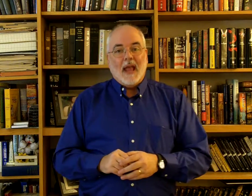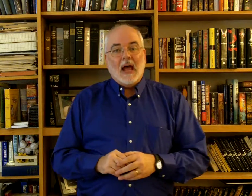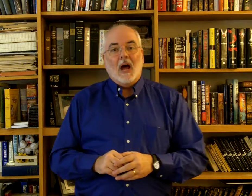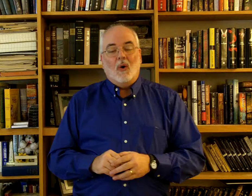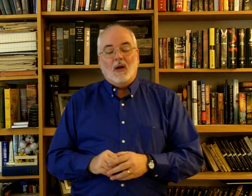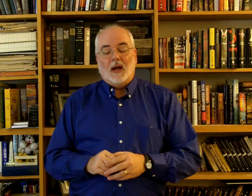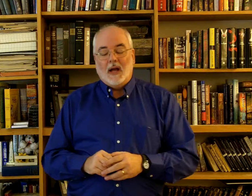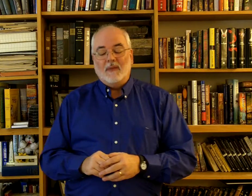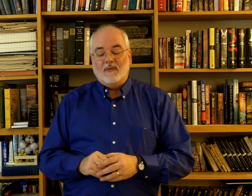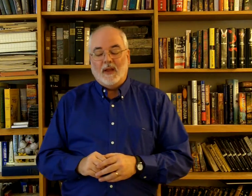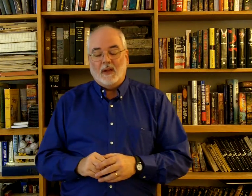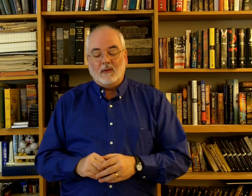Now I am found.